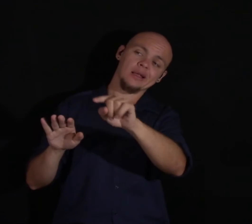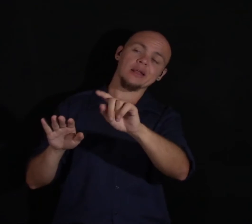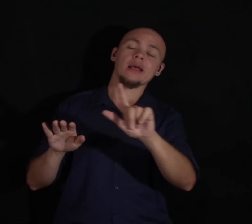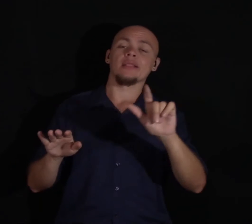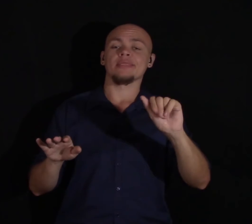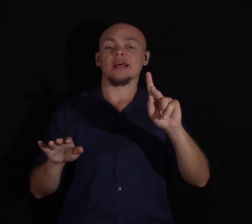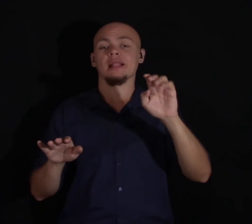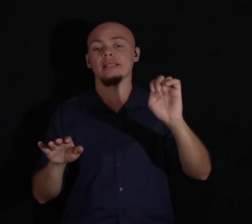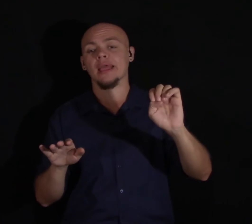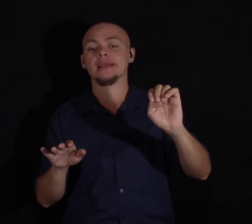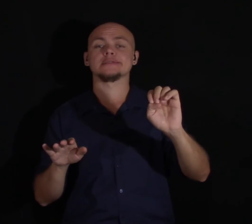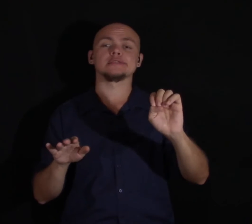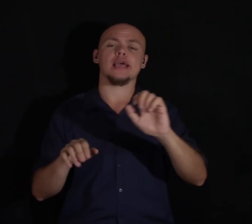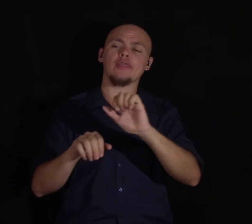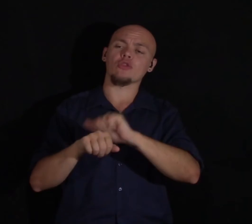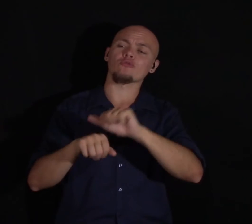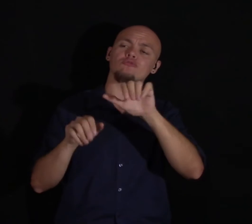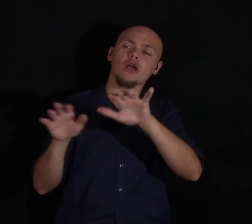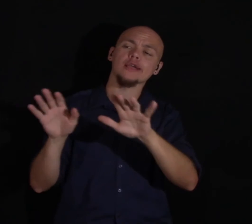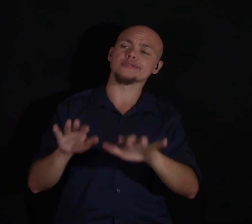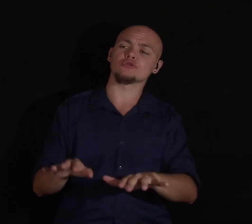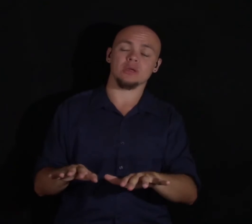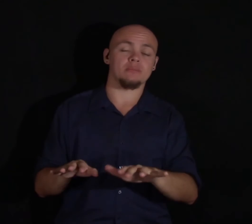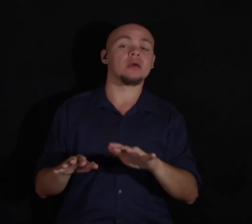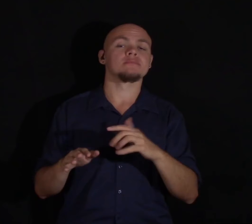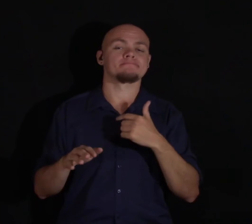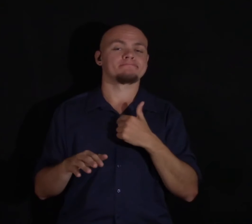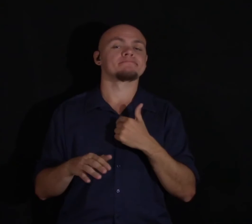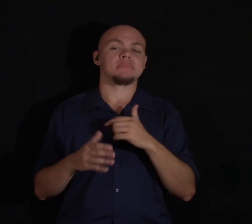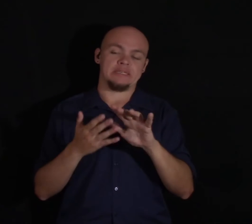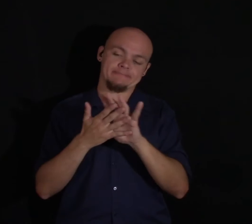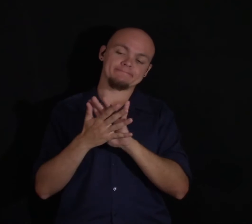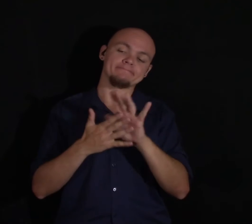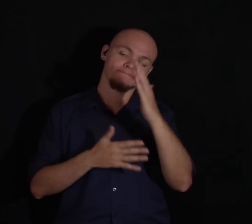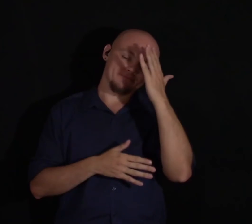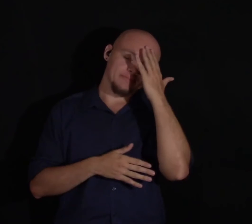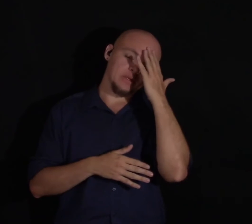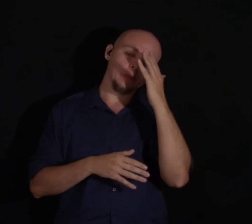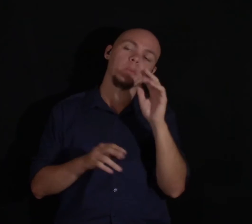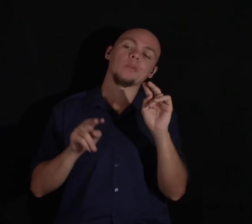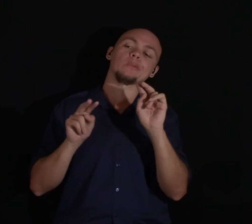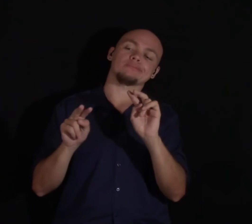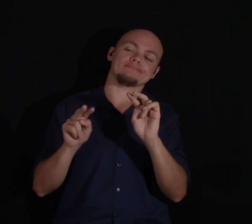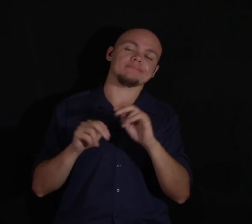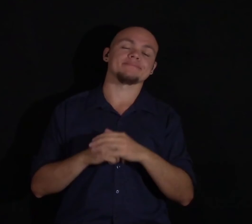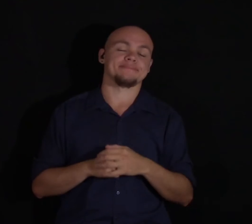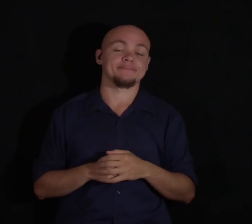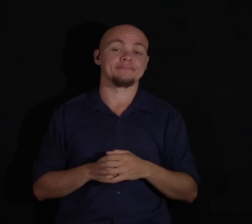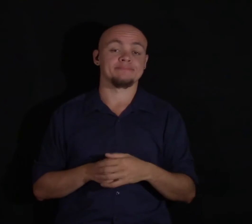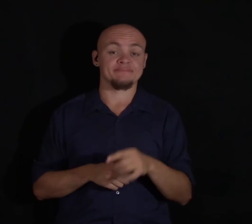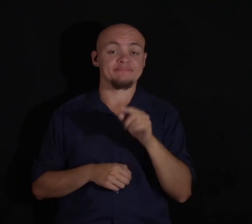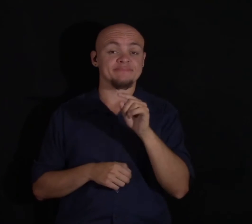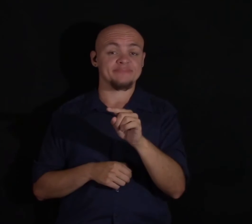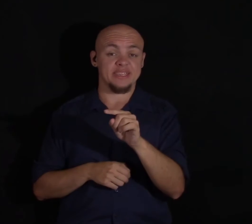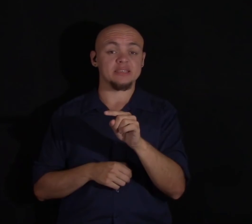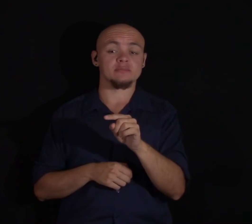dashing of the rocky streams, were all familiar and dear sights to me. Here also we made some acquaintances,